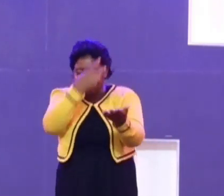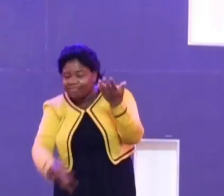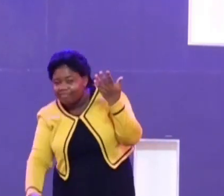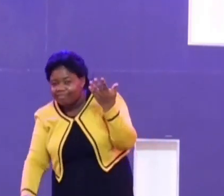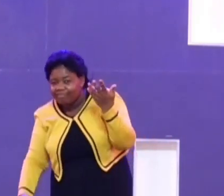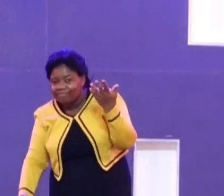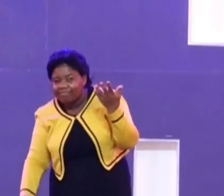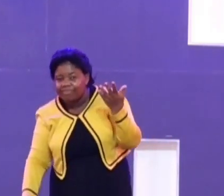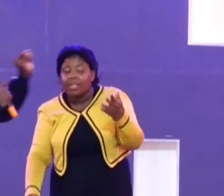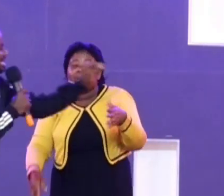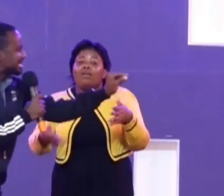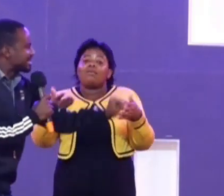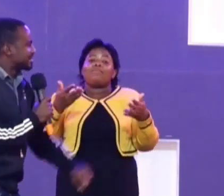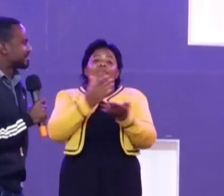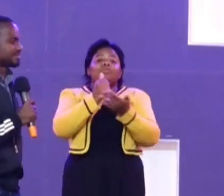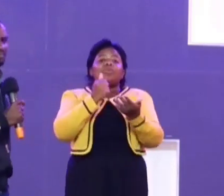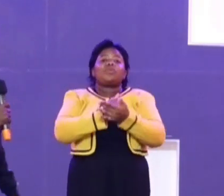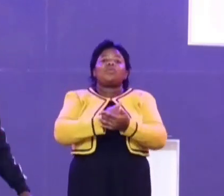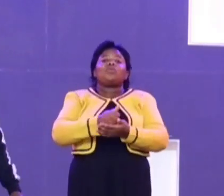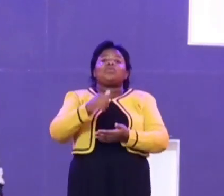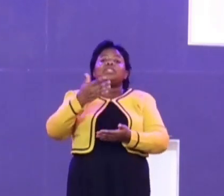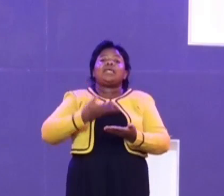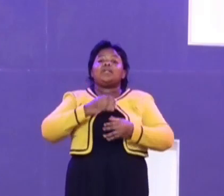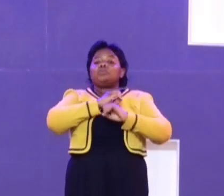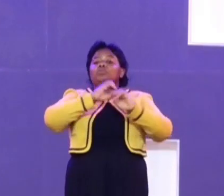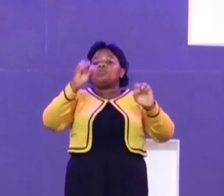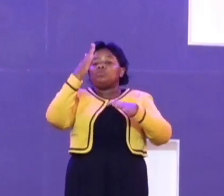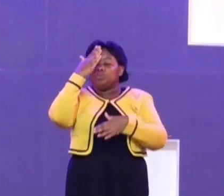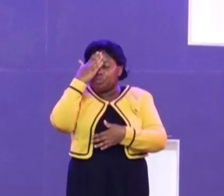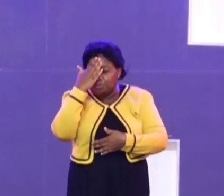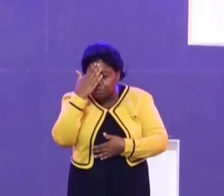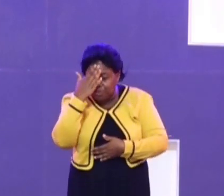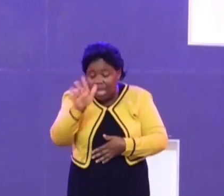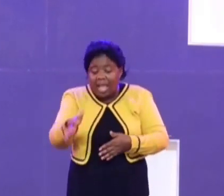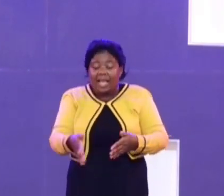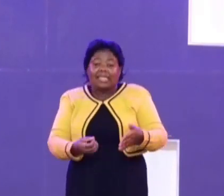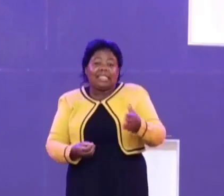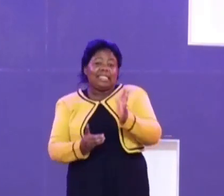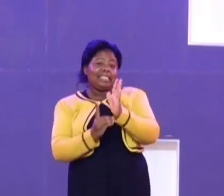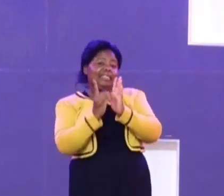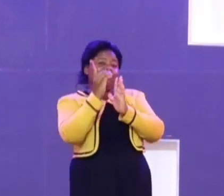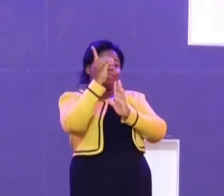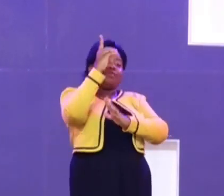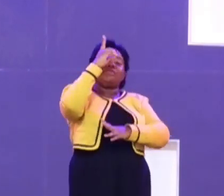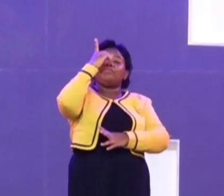was lack of humility. He developed pride in him.